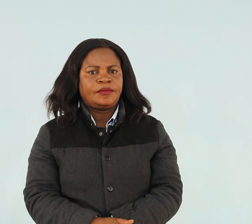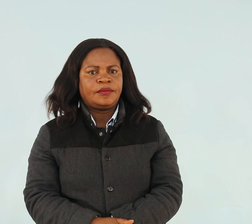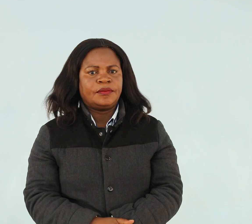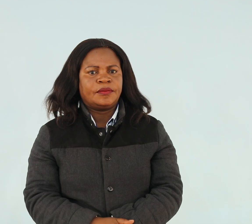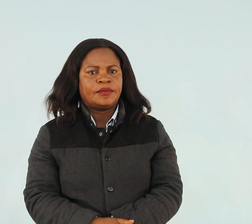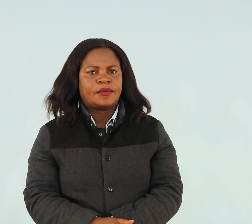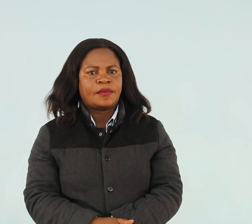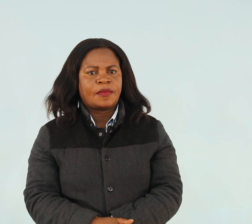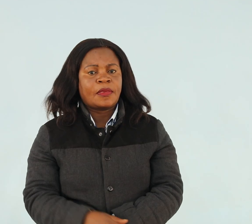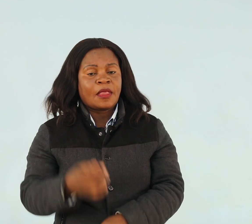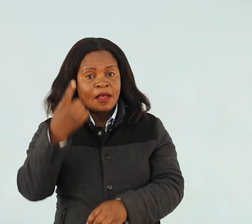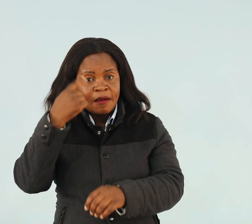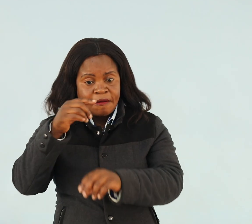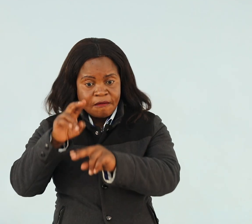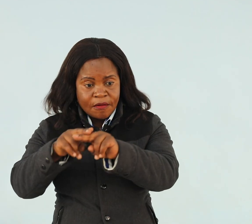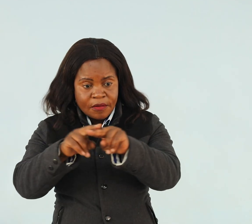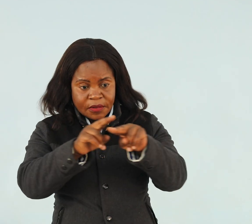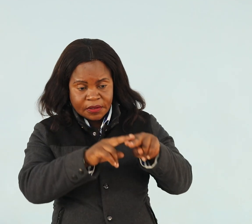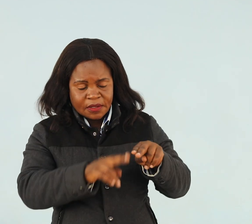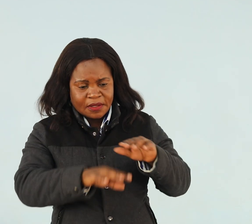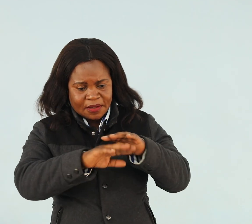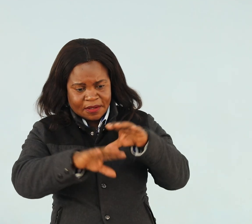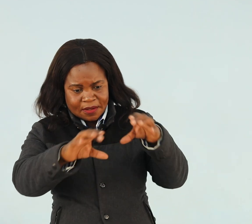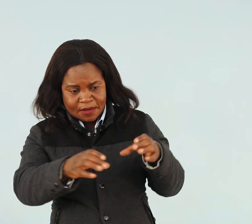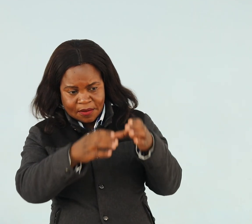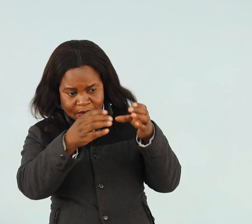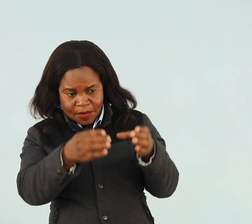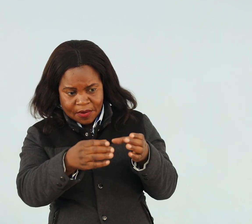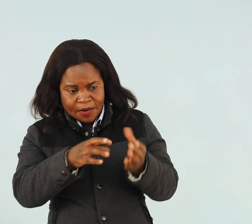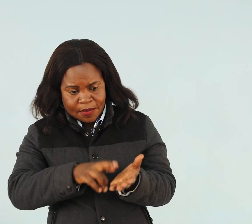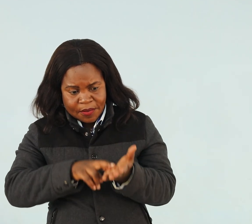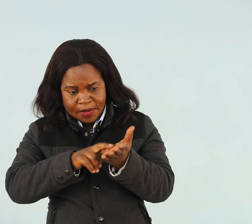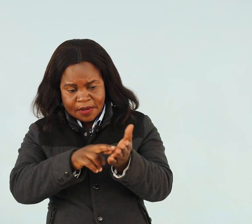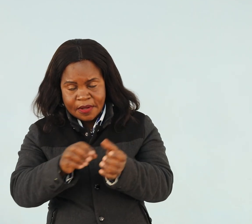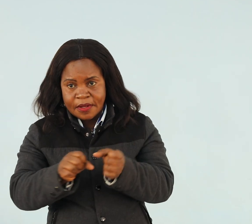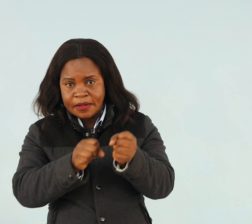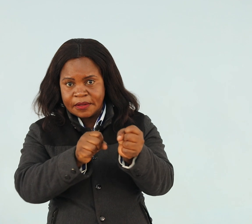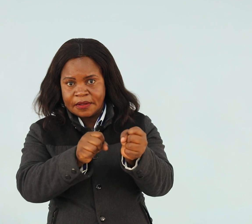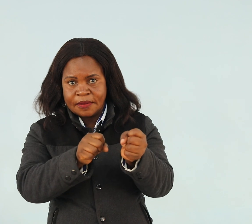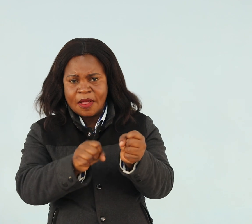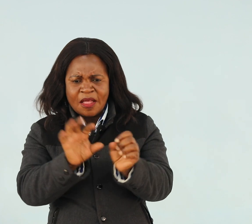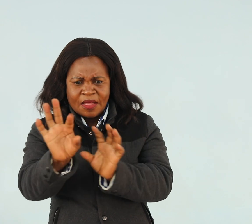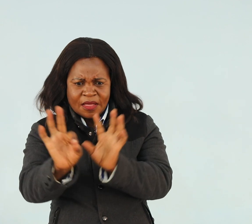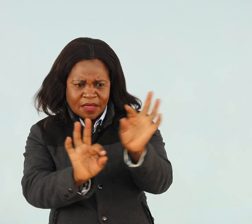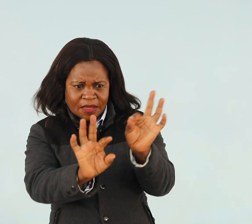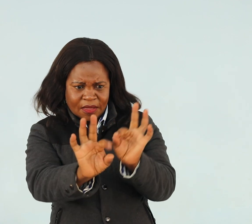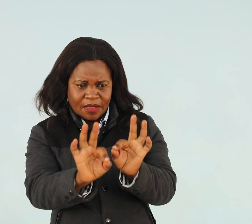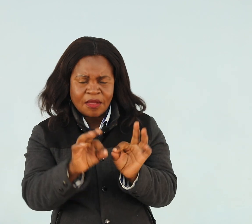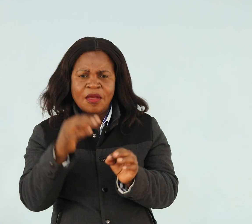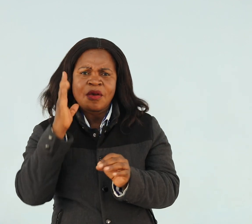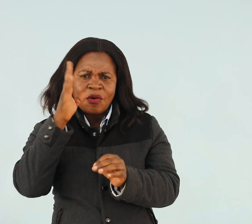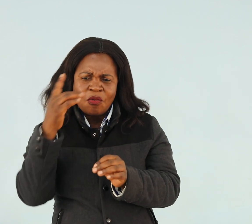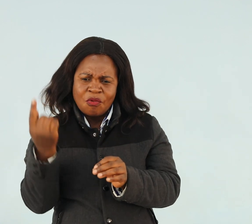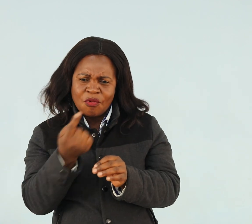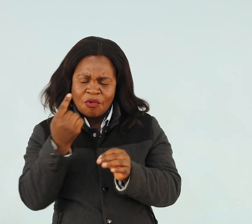For seats under the proportional representation system, the nomination will only be valid if the